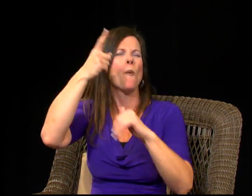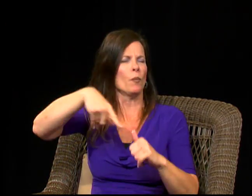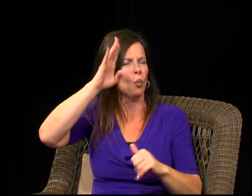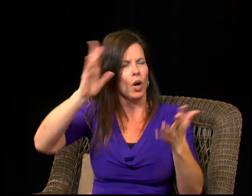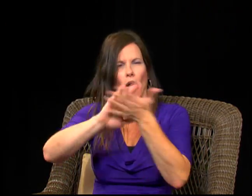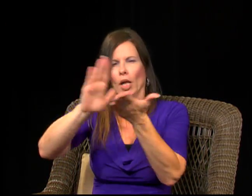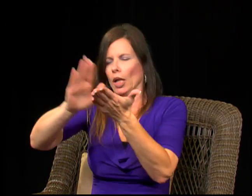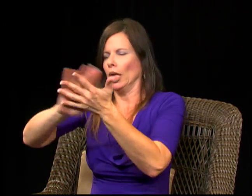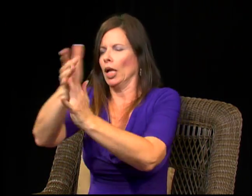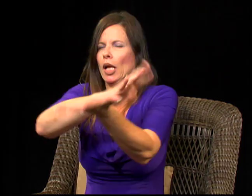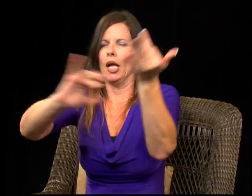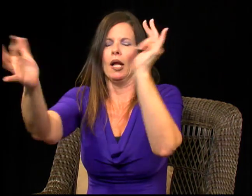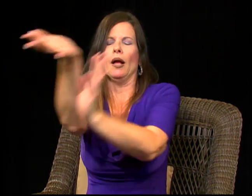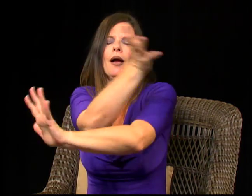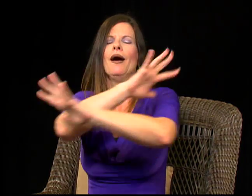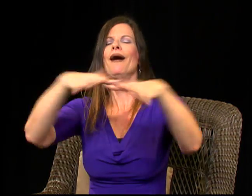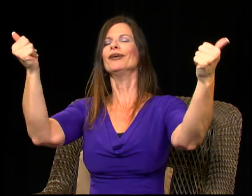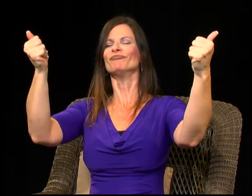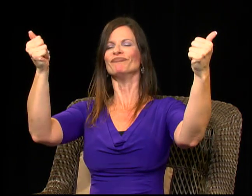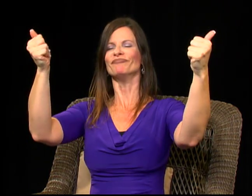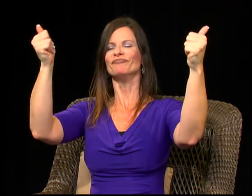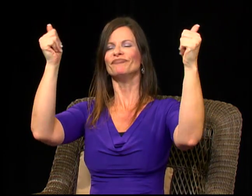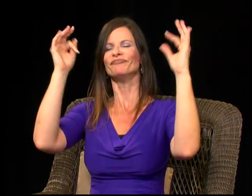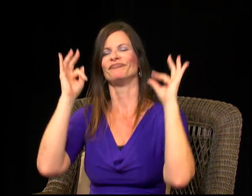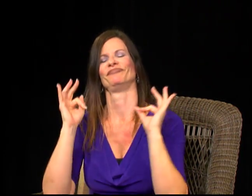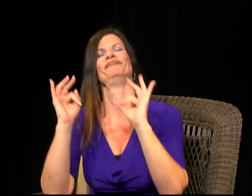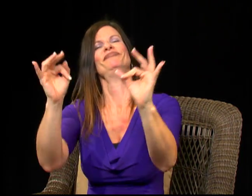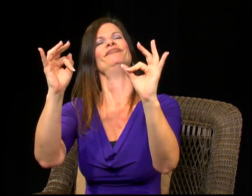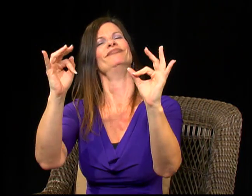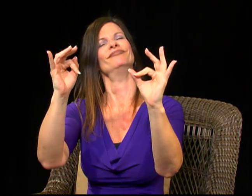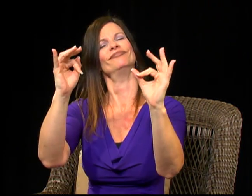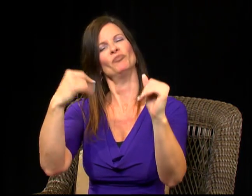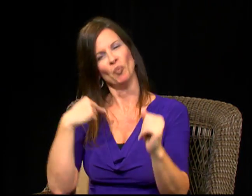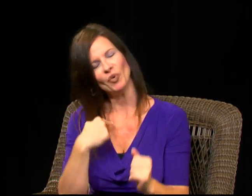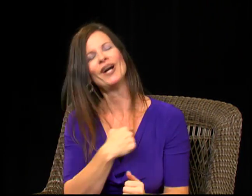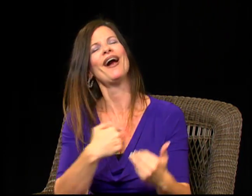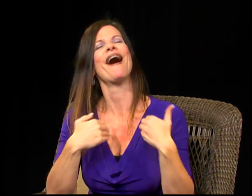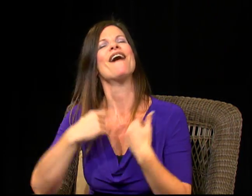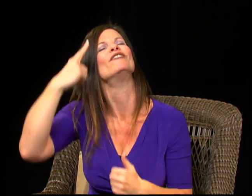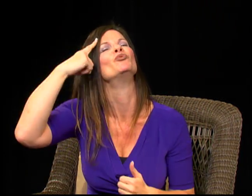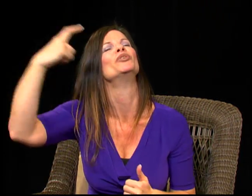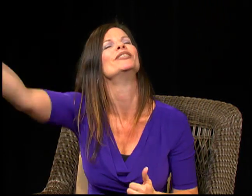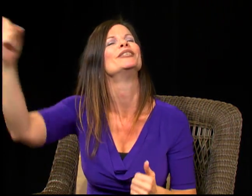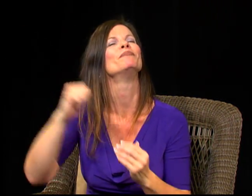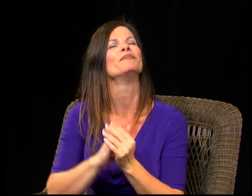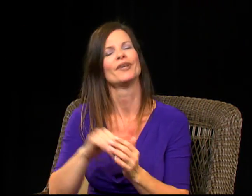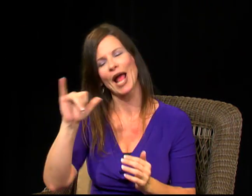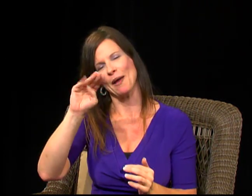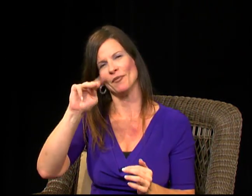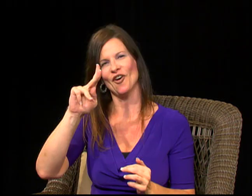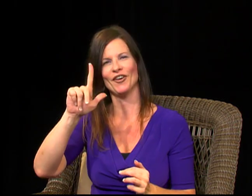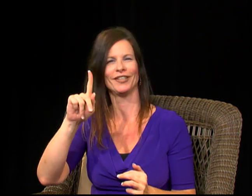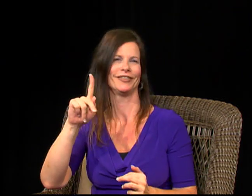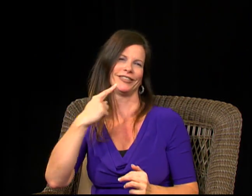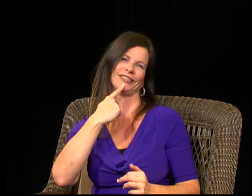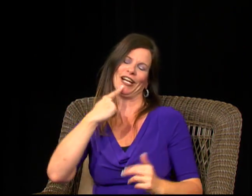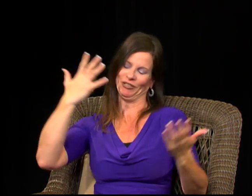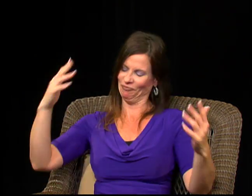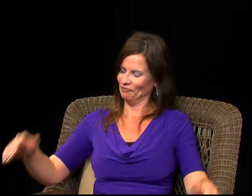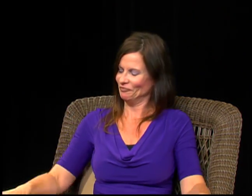wish them well, and I hope that all of these issues can be cleaned up and we can start fresh. I believe we have a dream, just like Martin